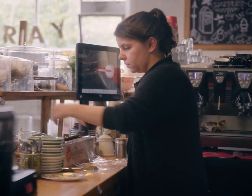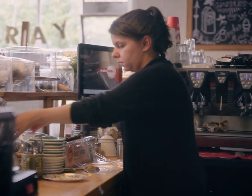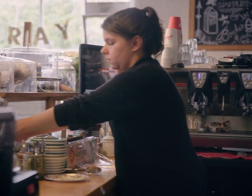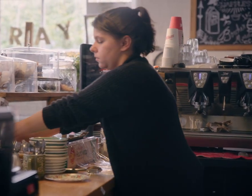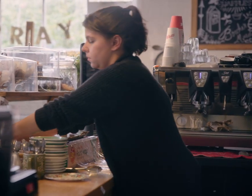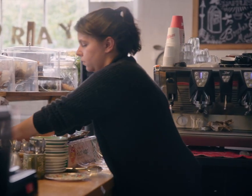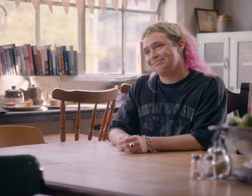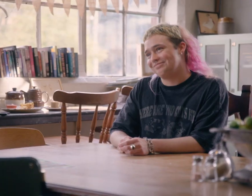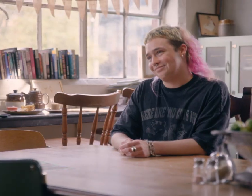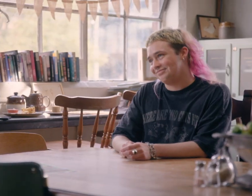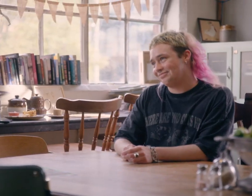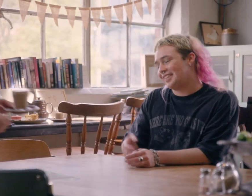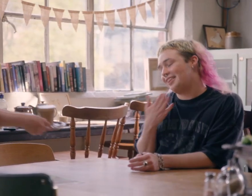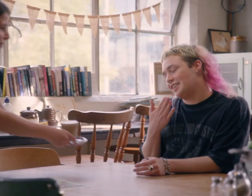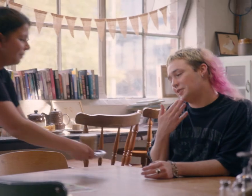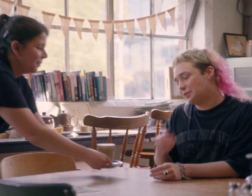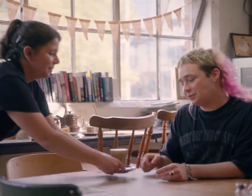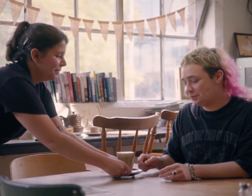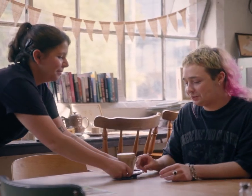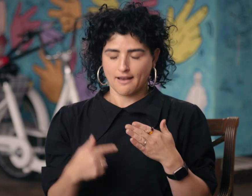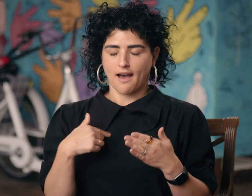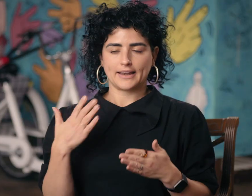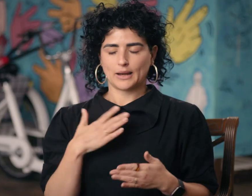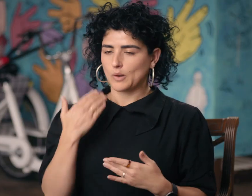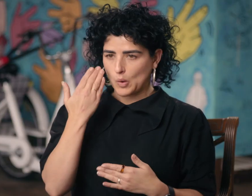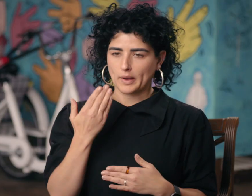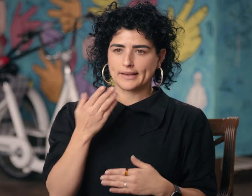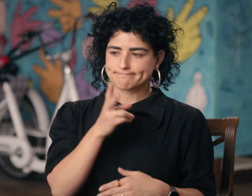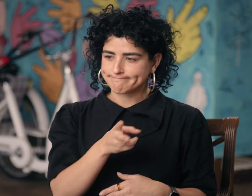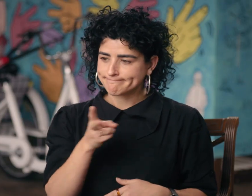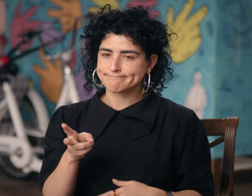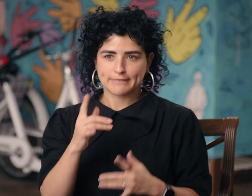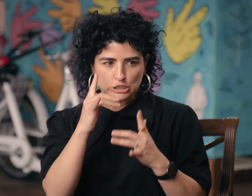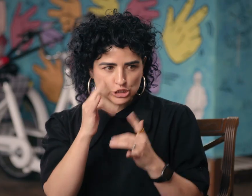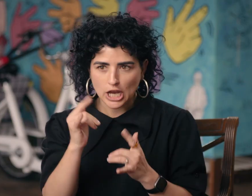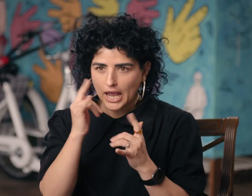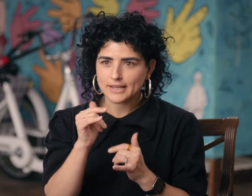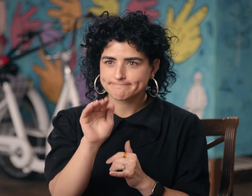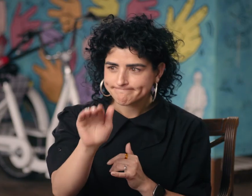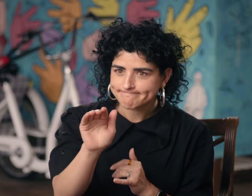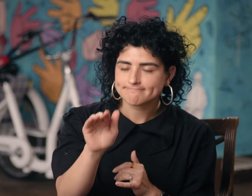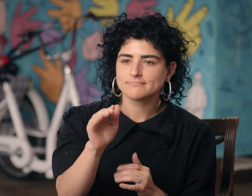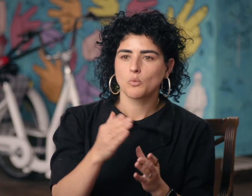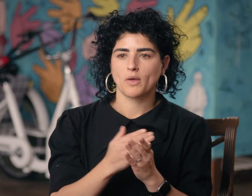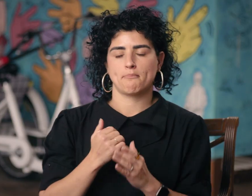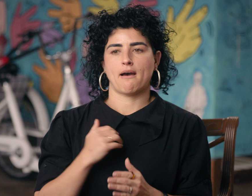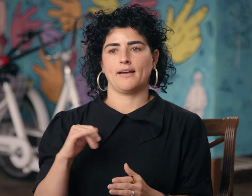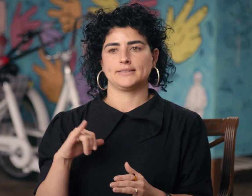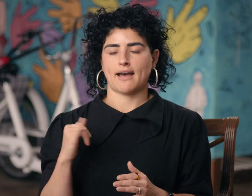patron. Nicole. I always ensure I'm checking in with my staff because they